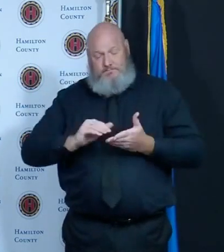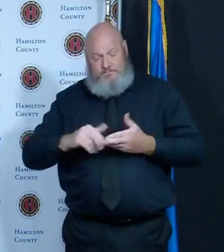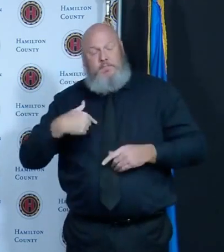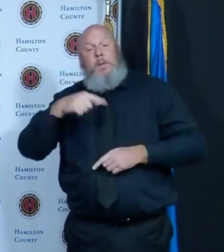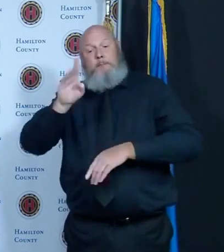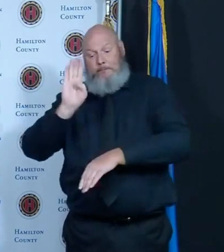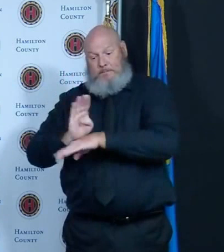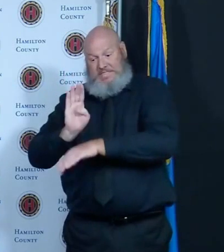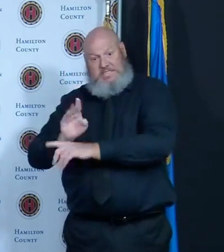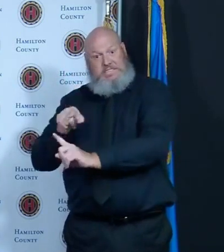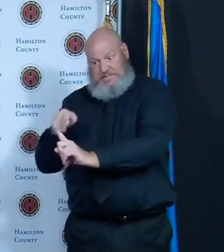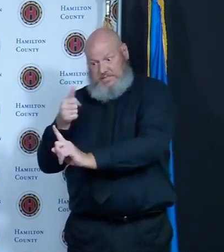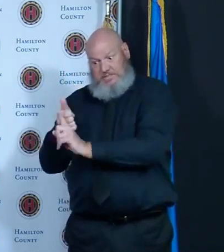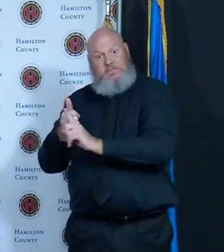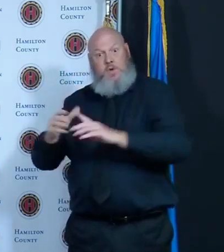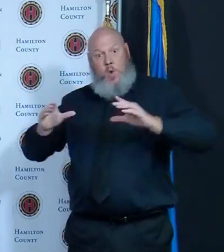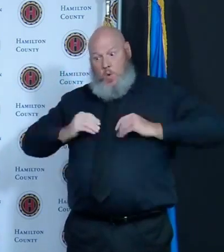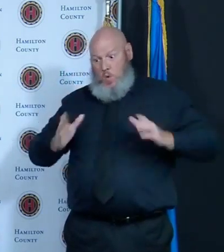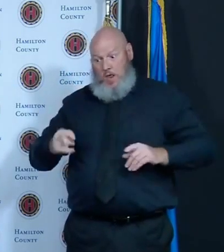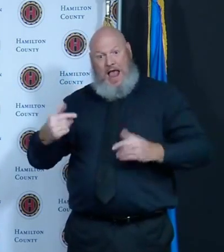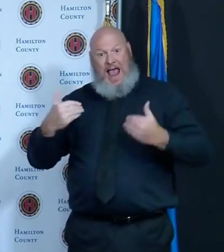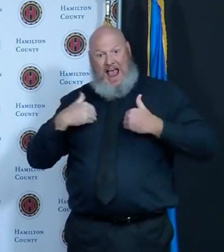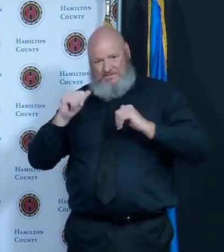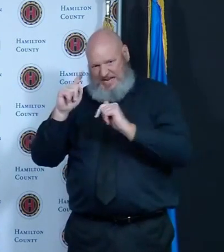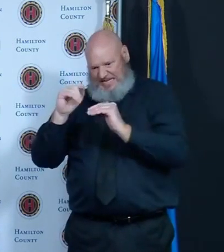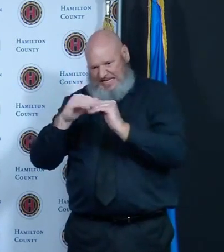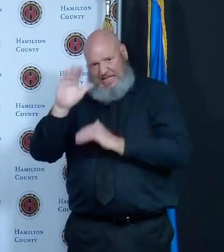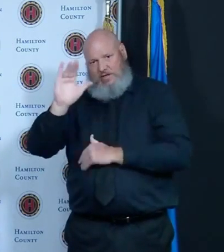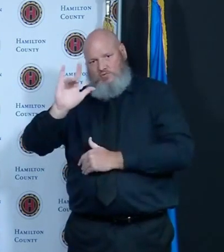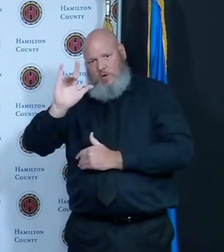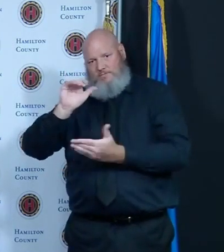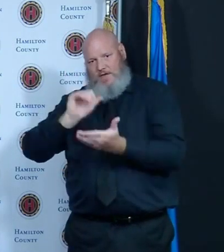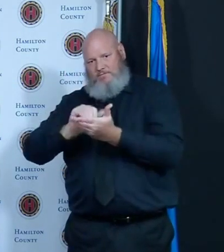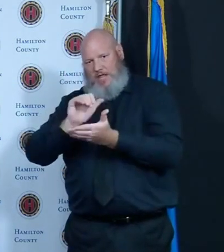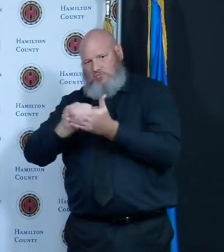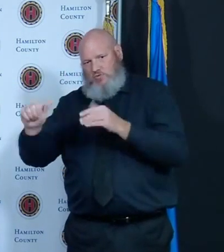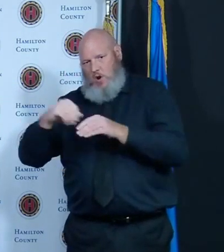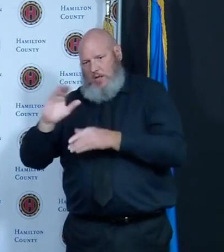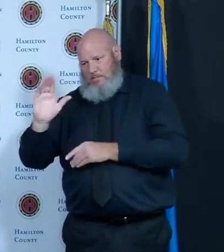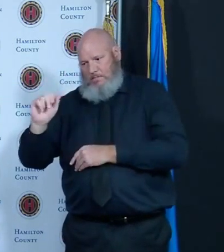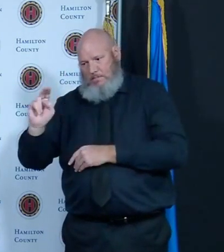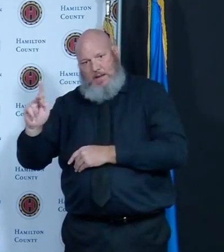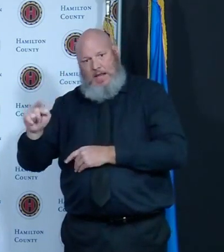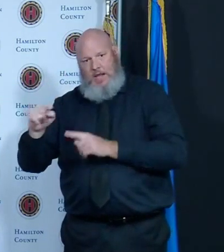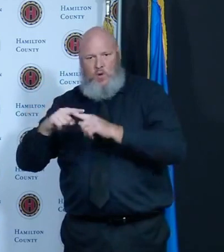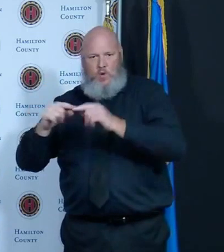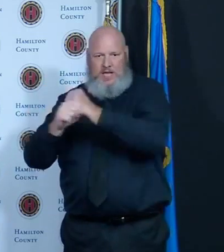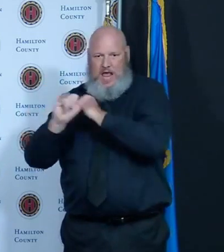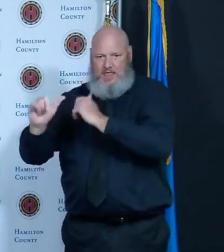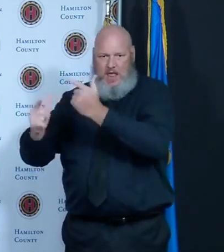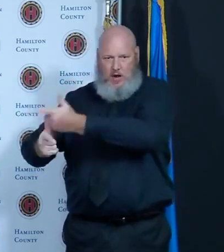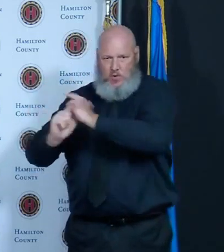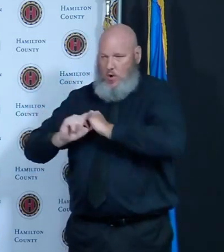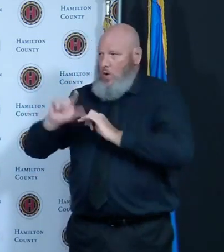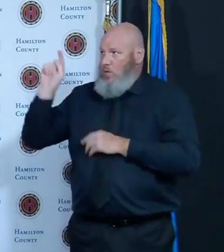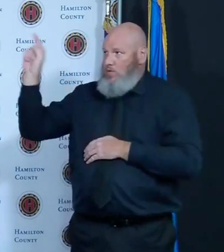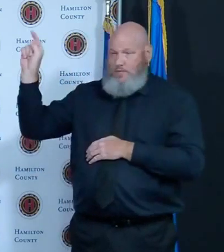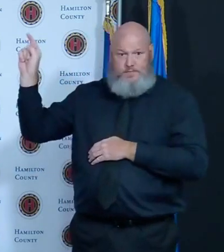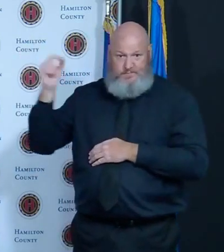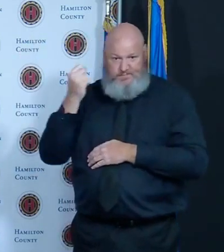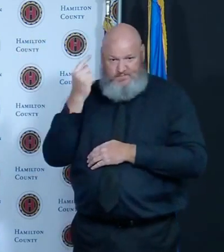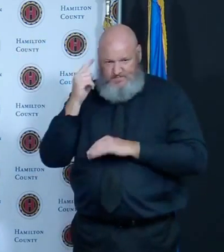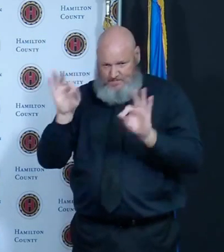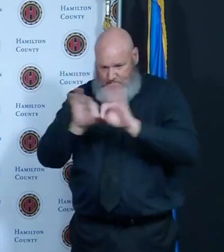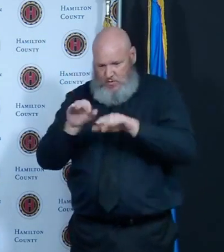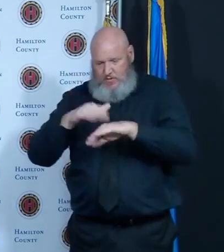emergency $10,000 grant. So again, no matter whether you are approved or declined by the SBA, you